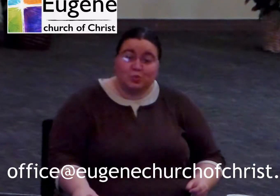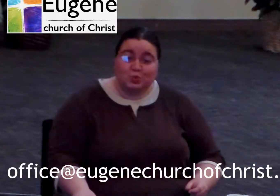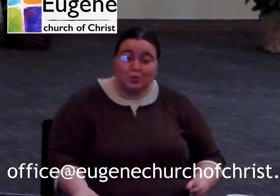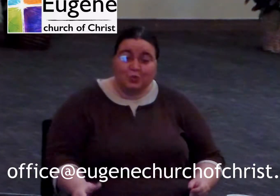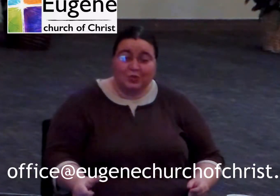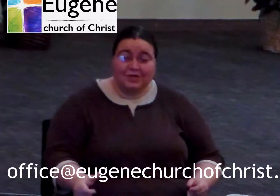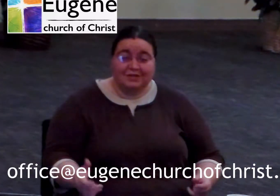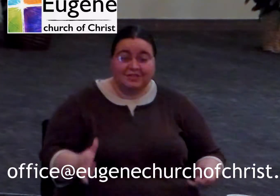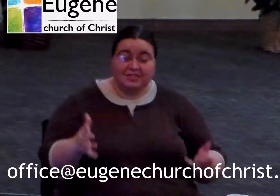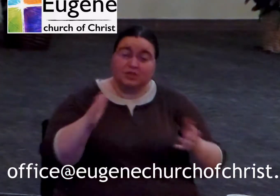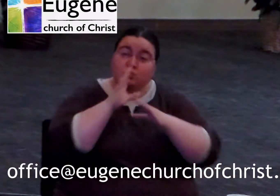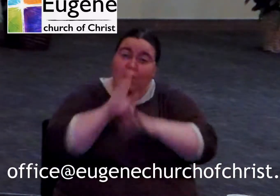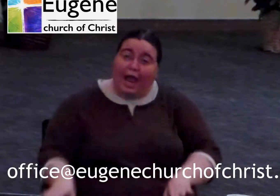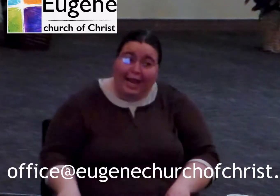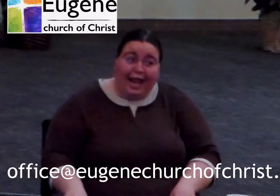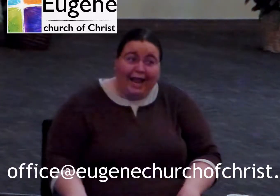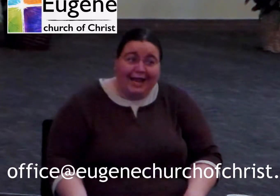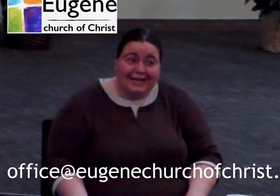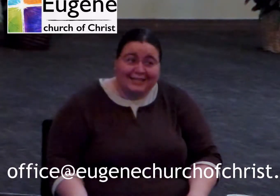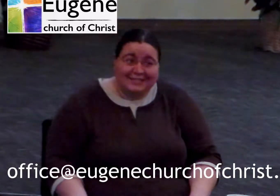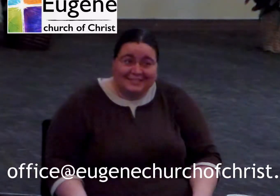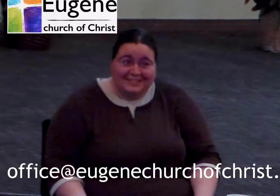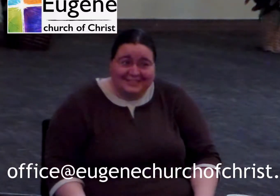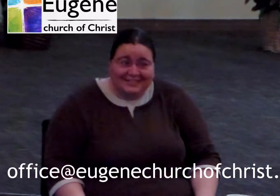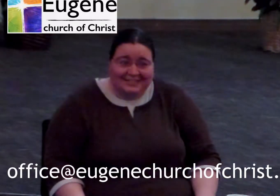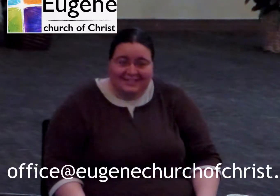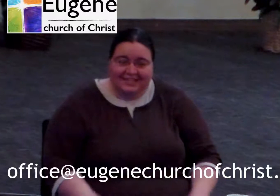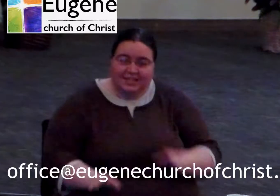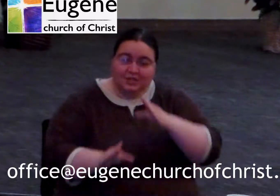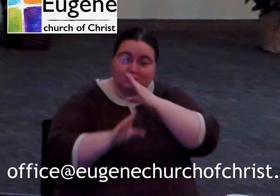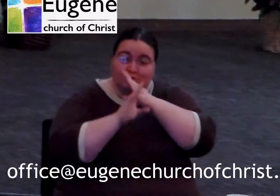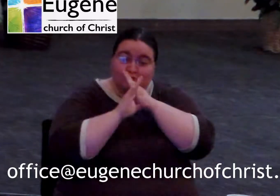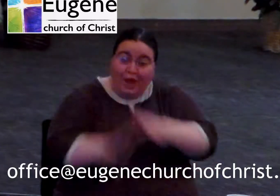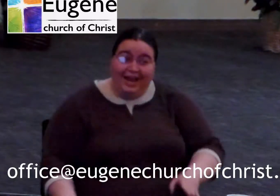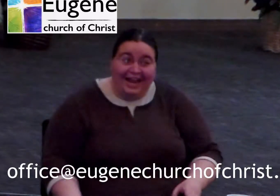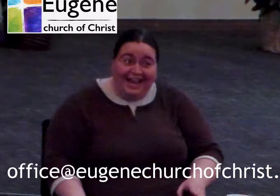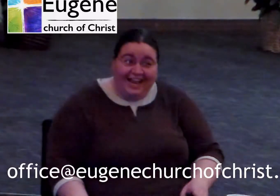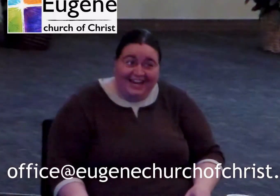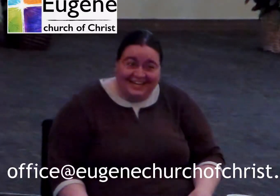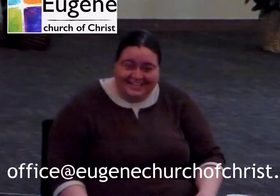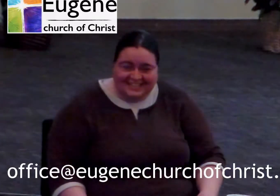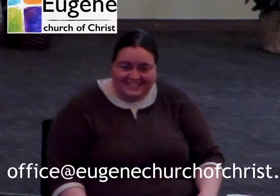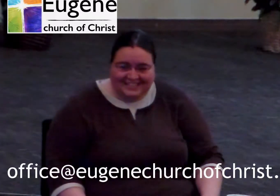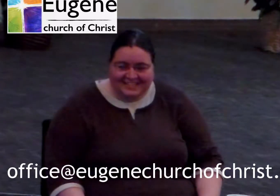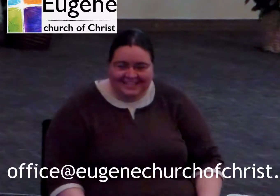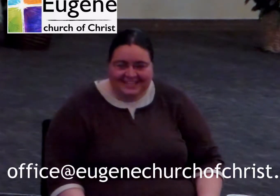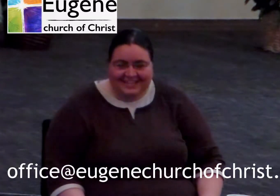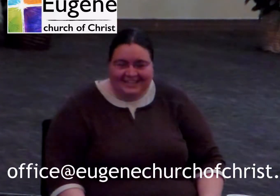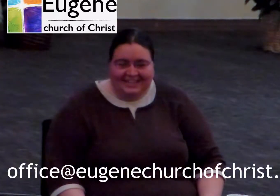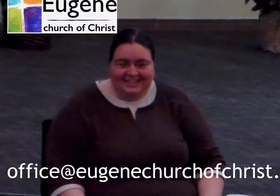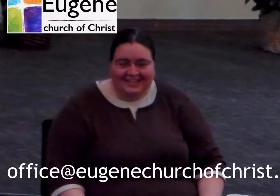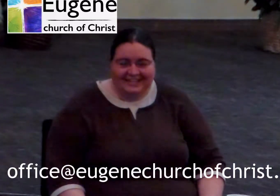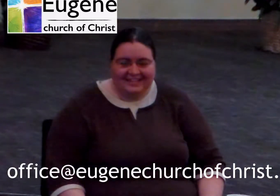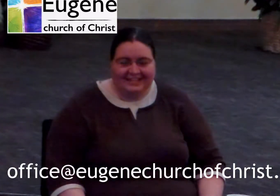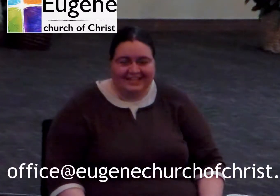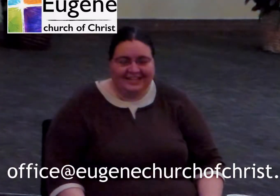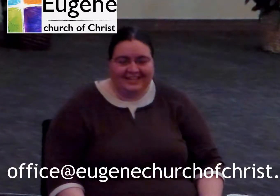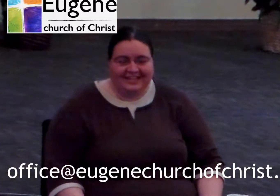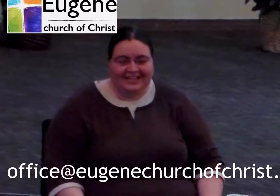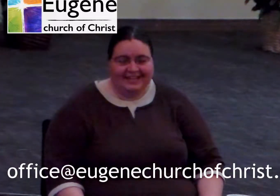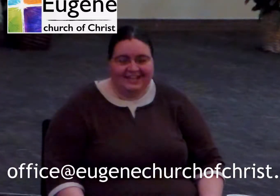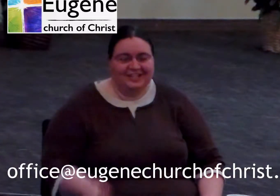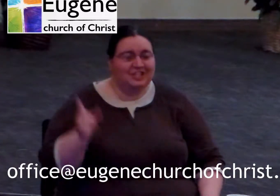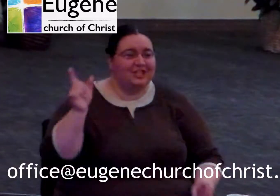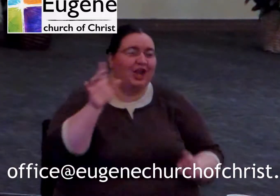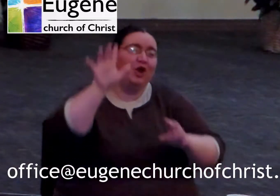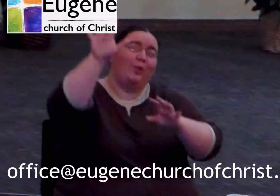Twinkle, twinkle, little star, how I wonder what you are. Up above